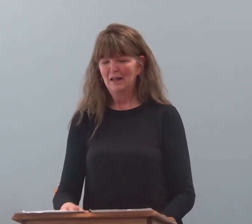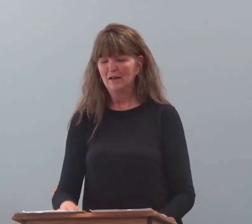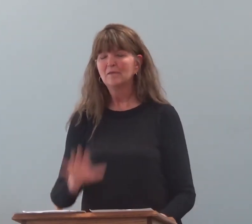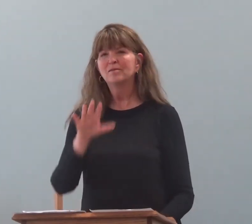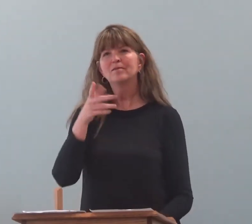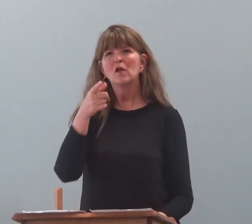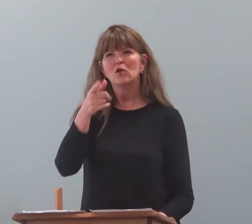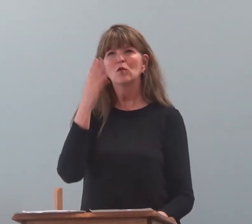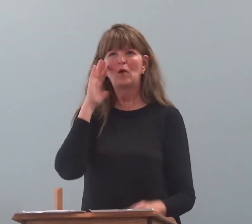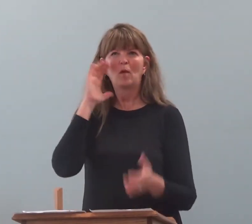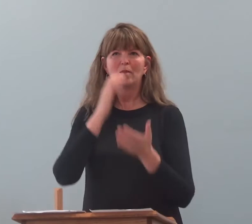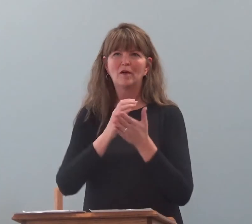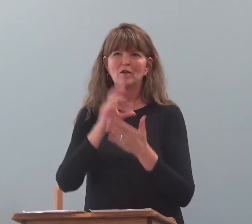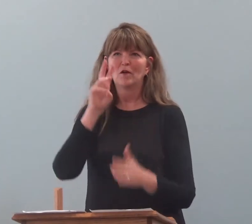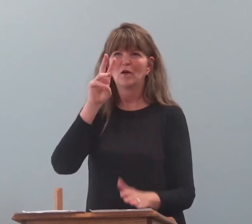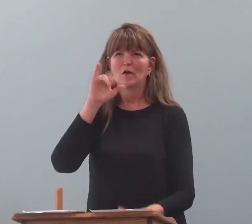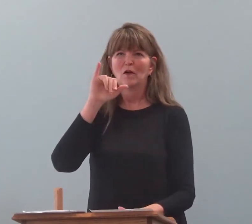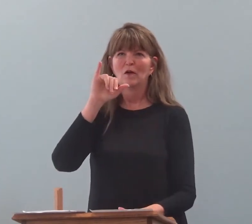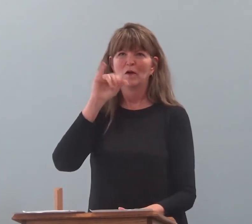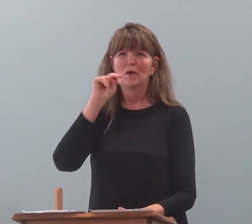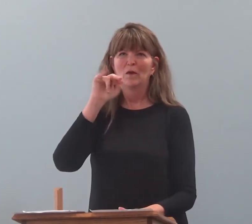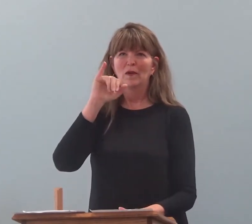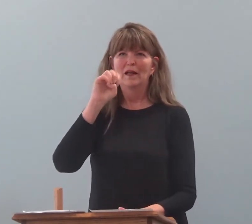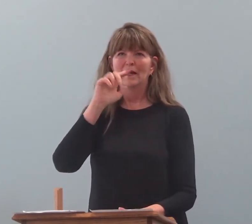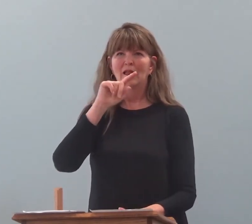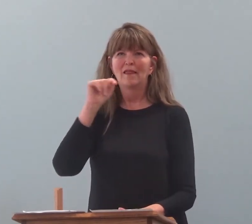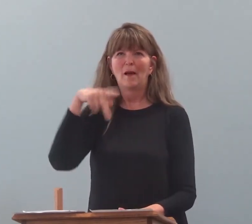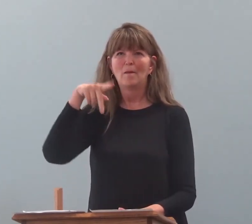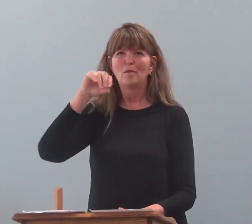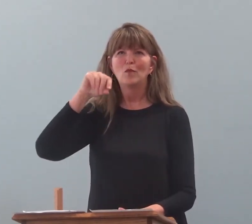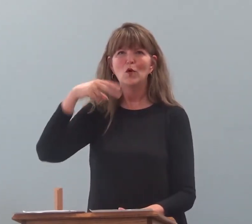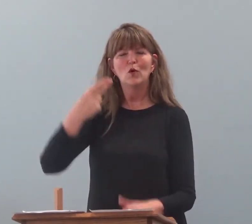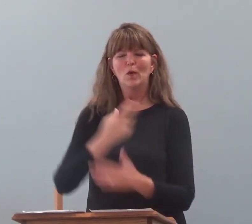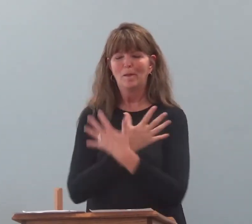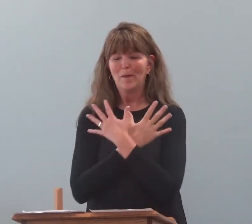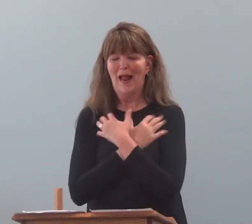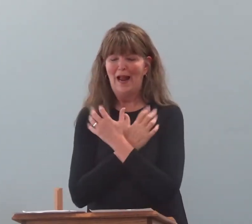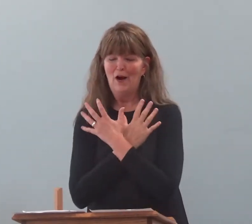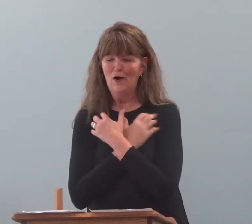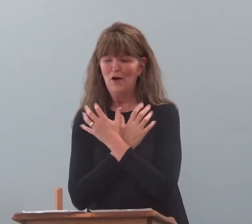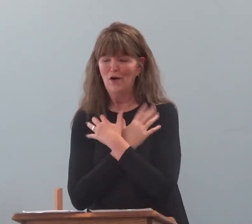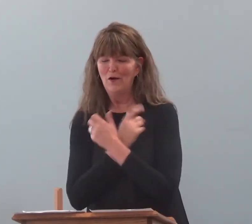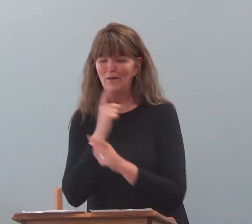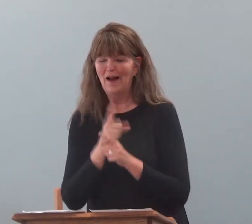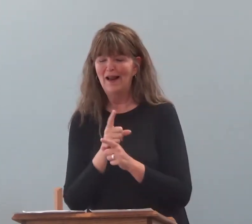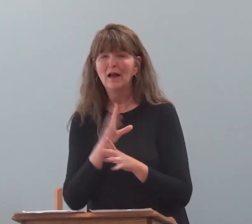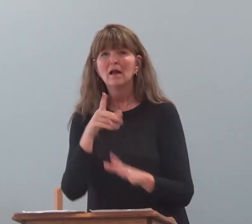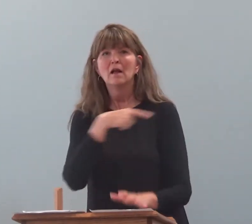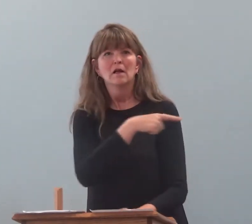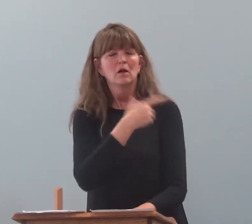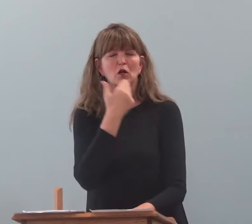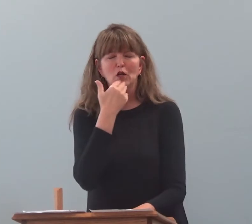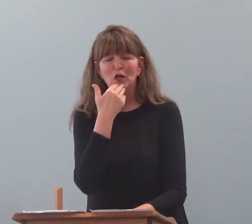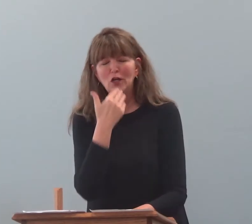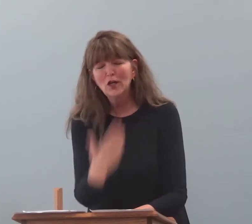PowerPoint. But you guys know what Winnie the Pooh looks like, right? You can visualize him. Little Pooh Bear.